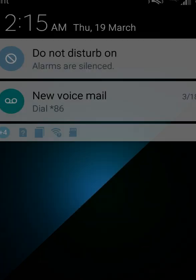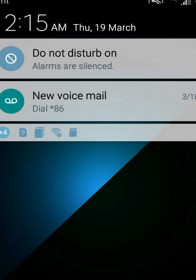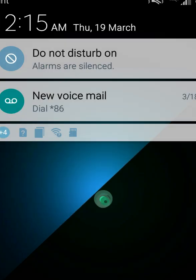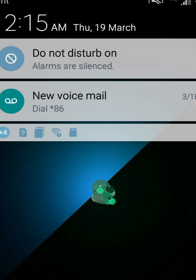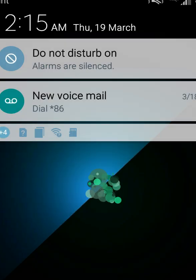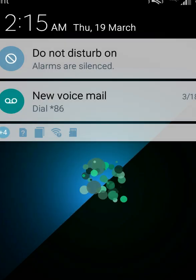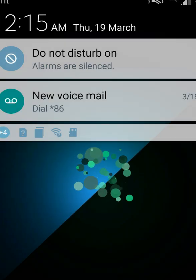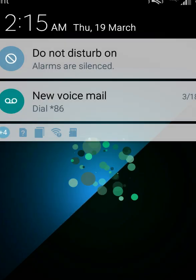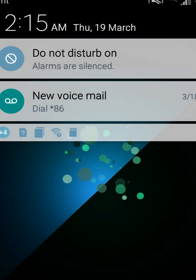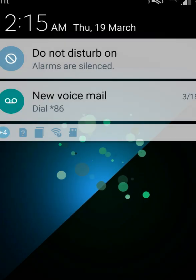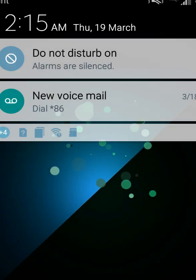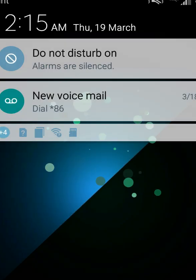background,